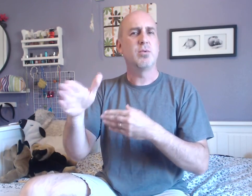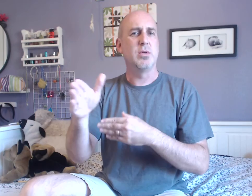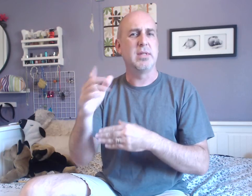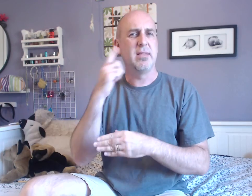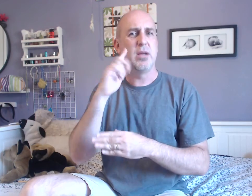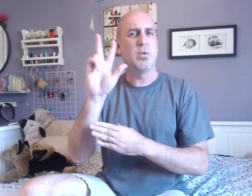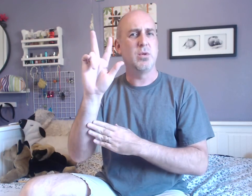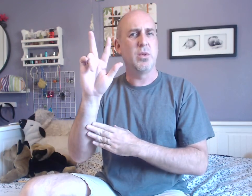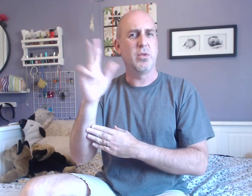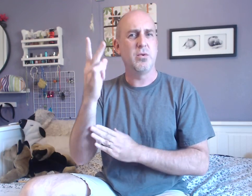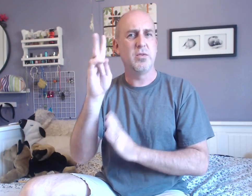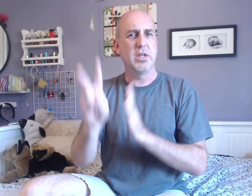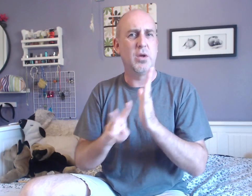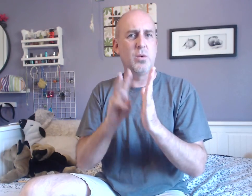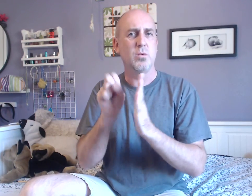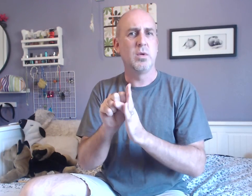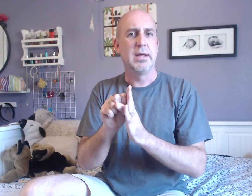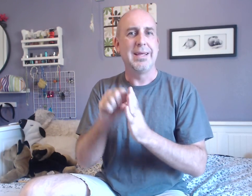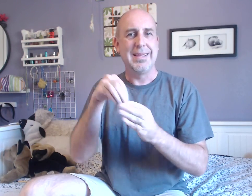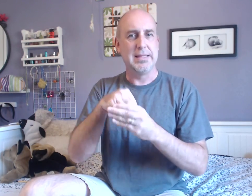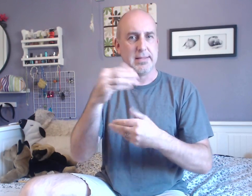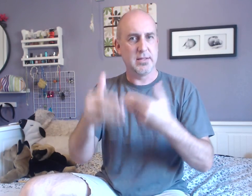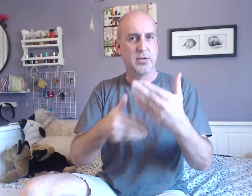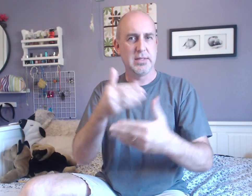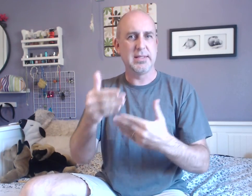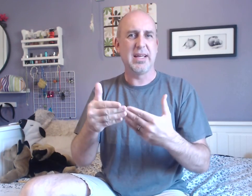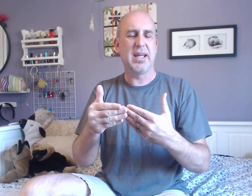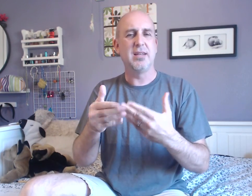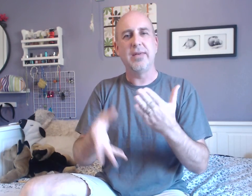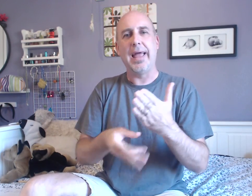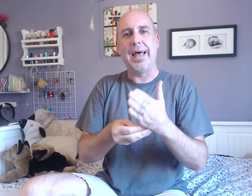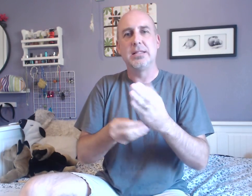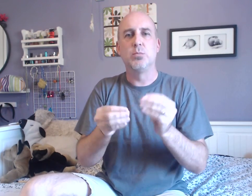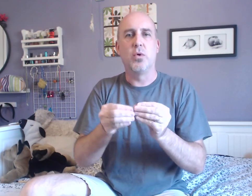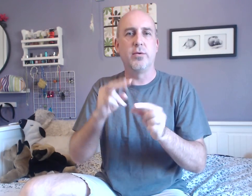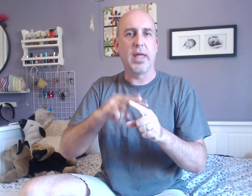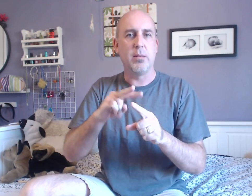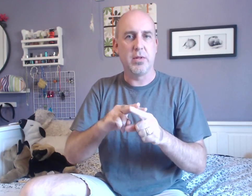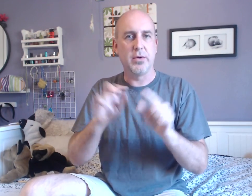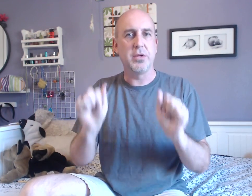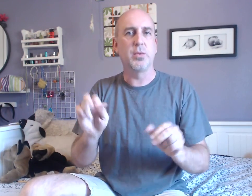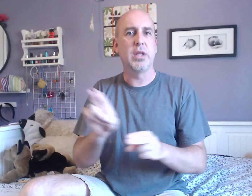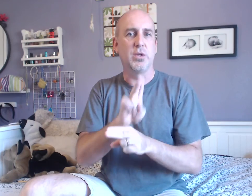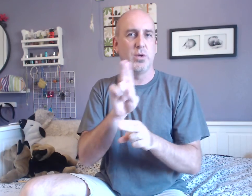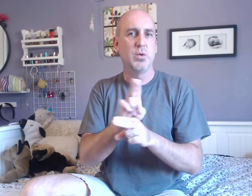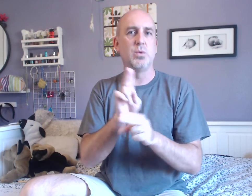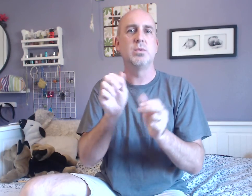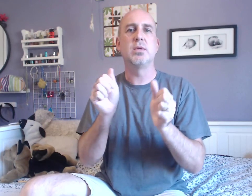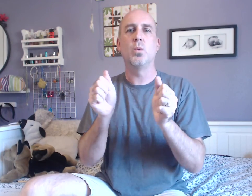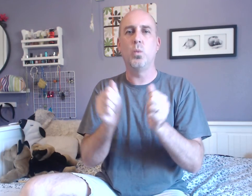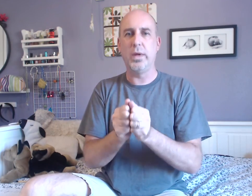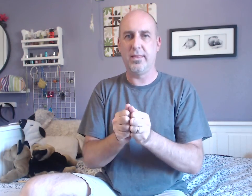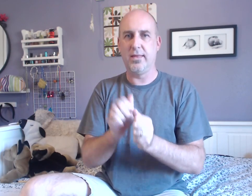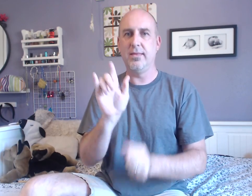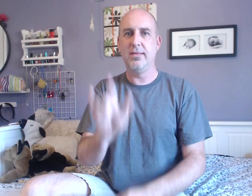I think we'll do a third video in the series that kind of adds more vocabulary you can use with